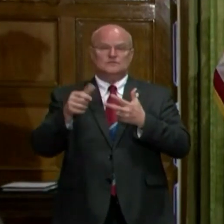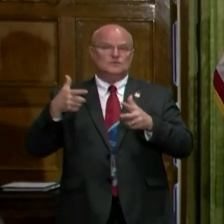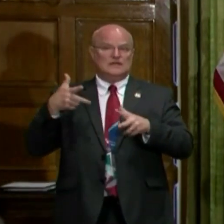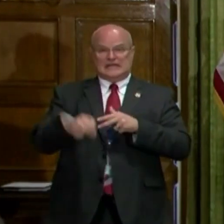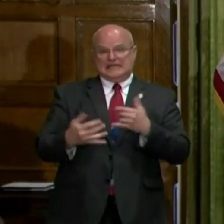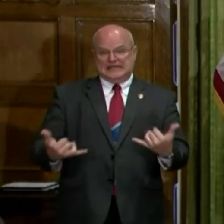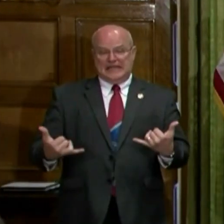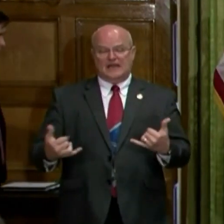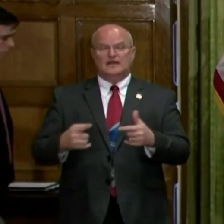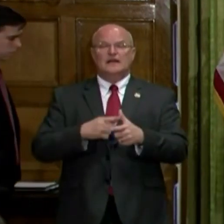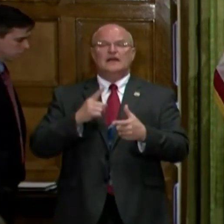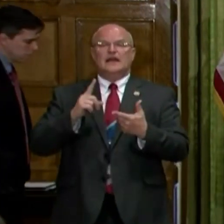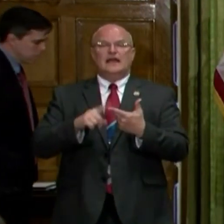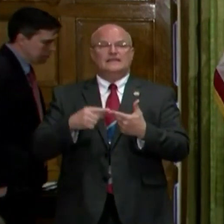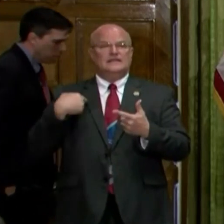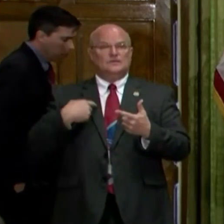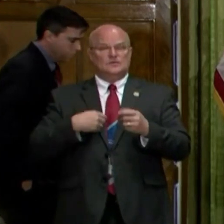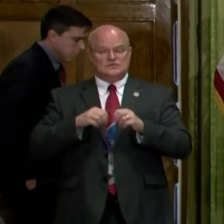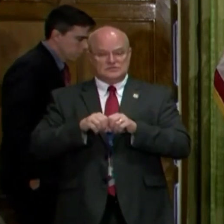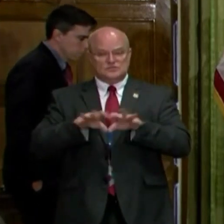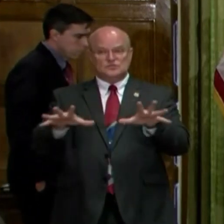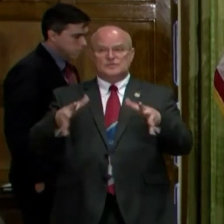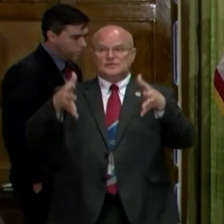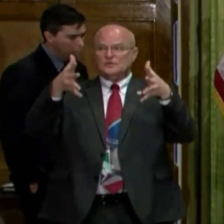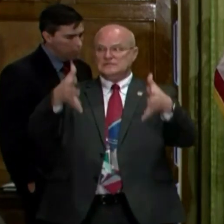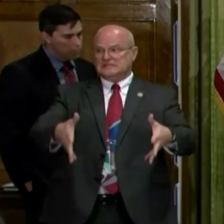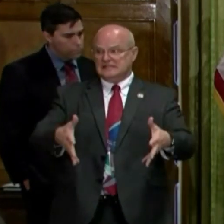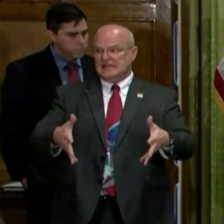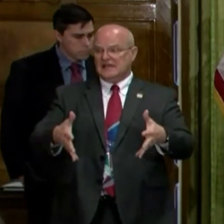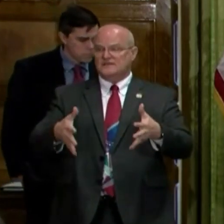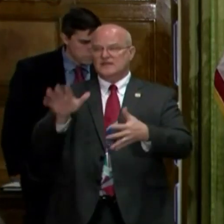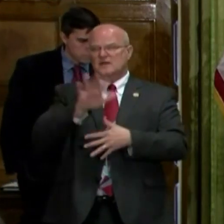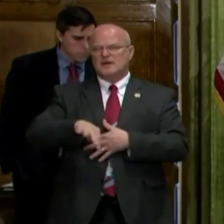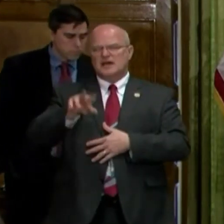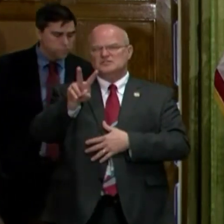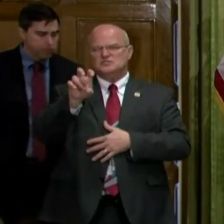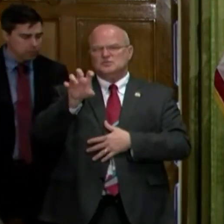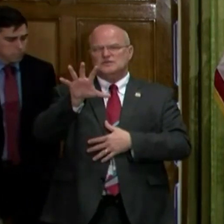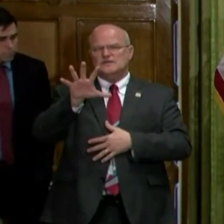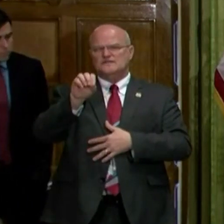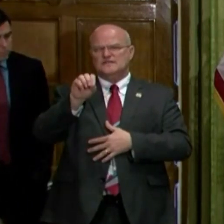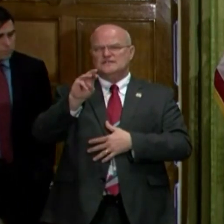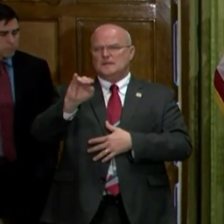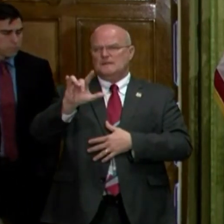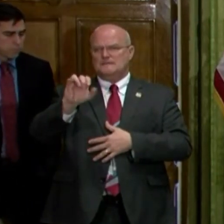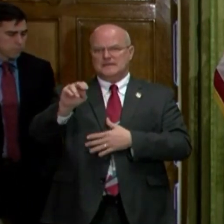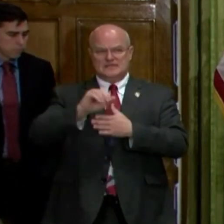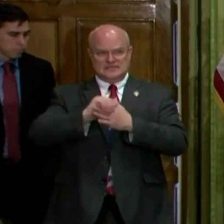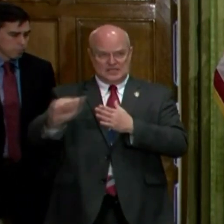immediately. Then we'll distribute the remainder, which is about $250 million,